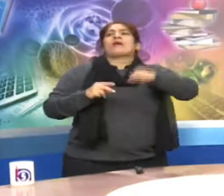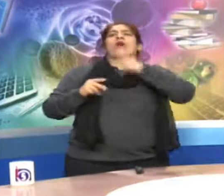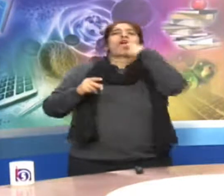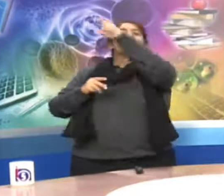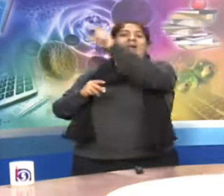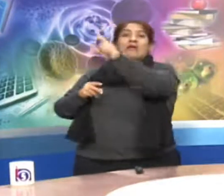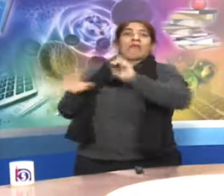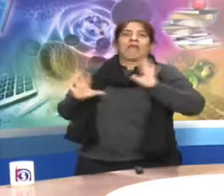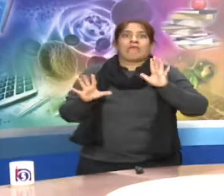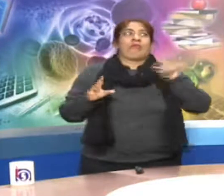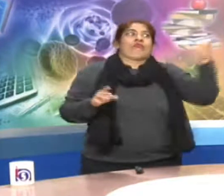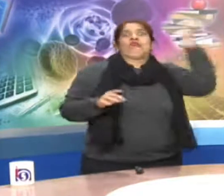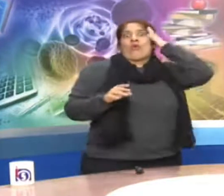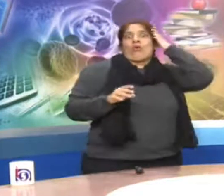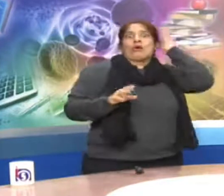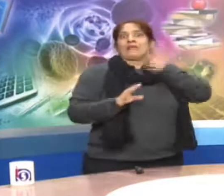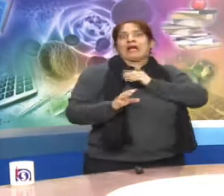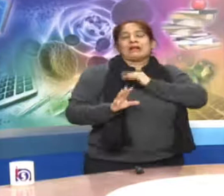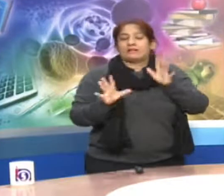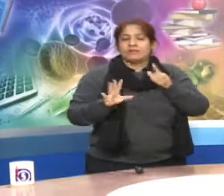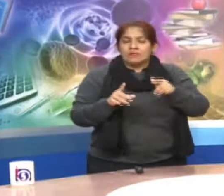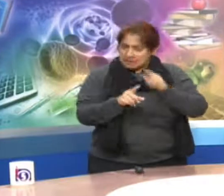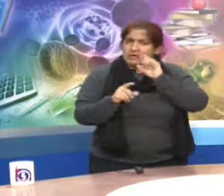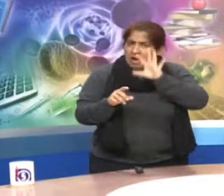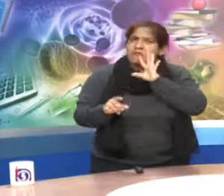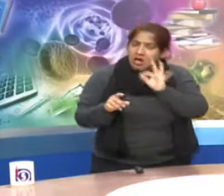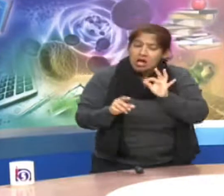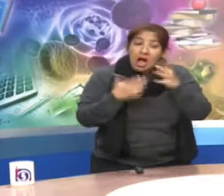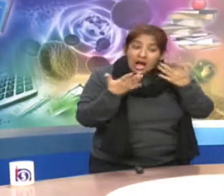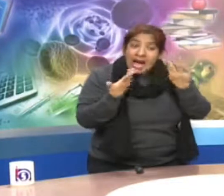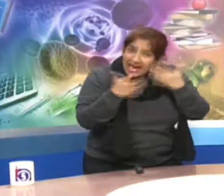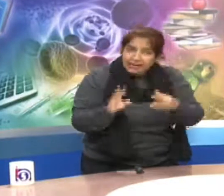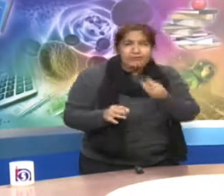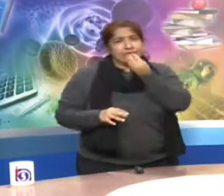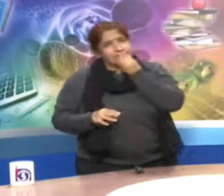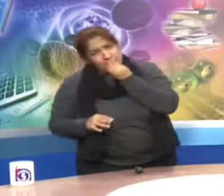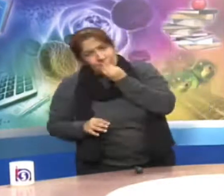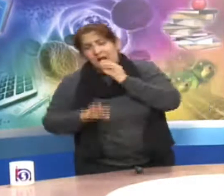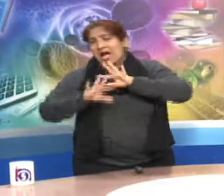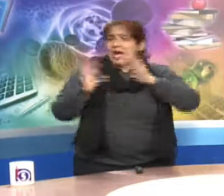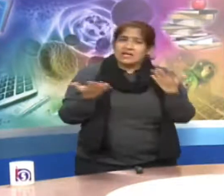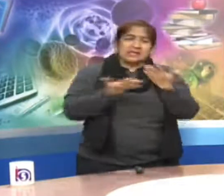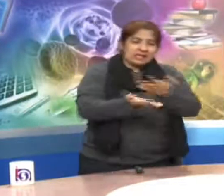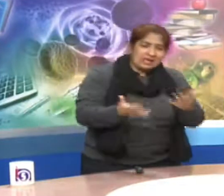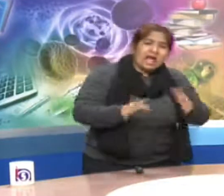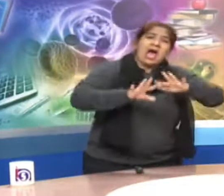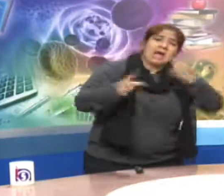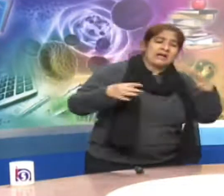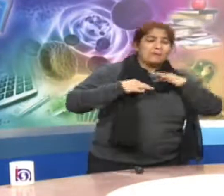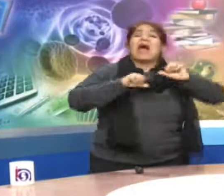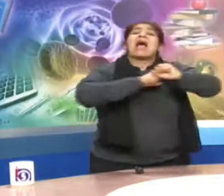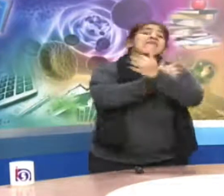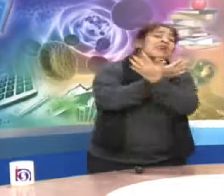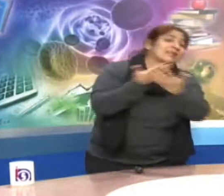This is right to safety. Knowing that if the product doesn't come out to be good, you can always exchange them and it has a